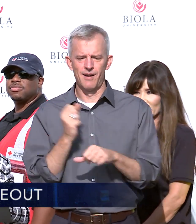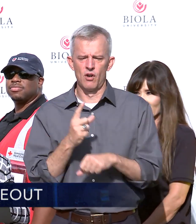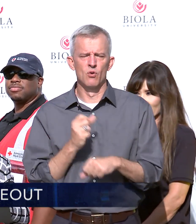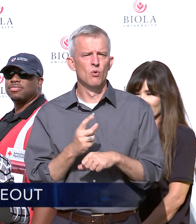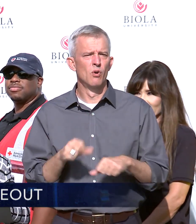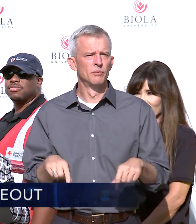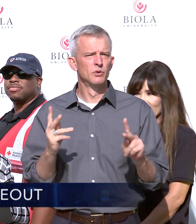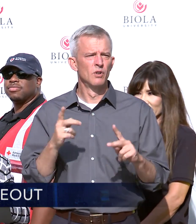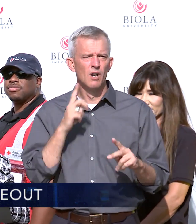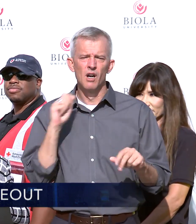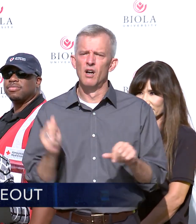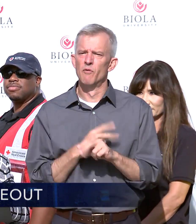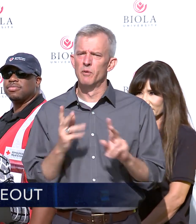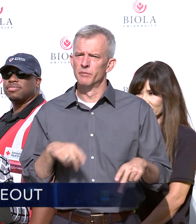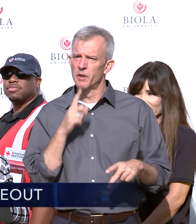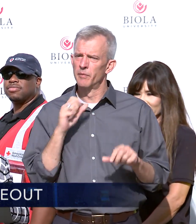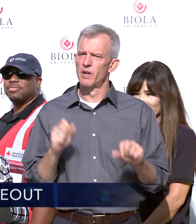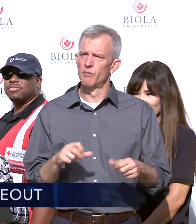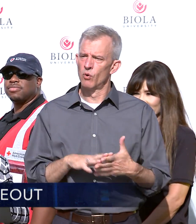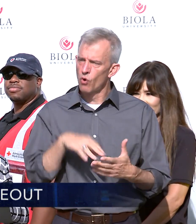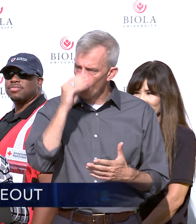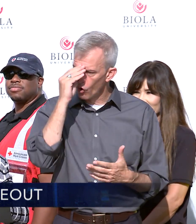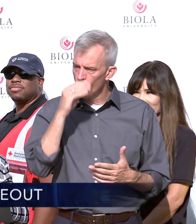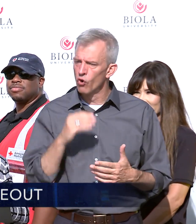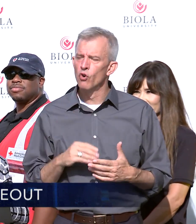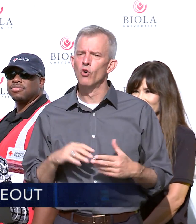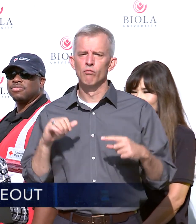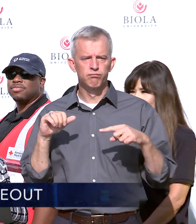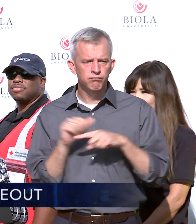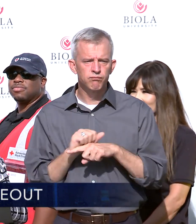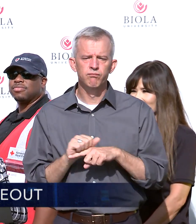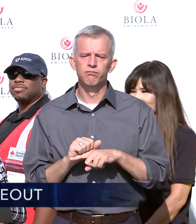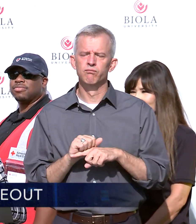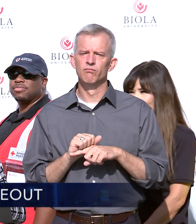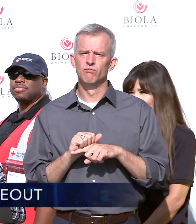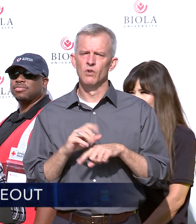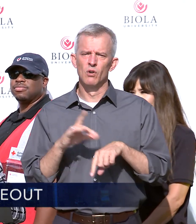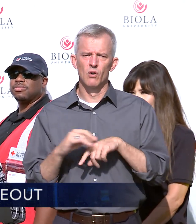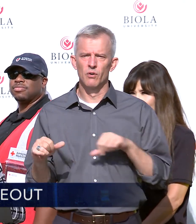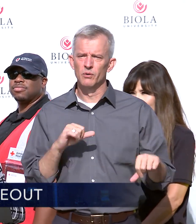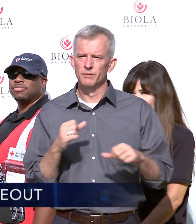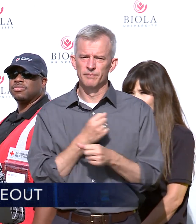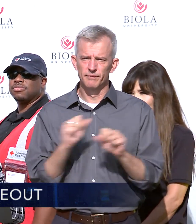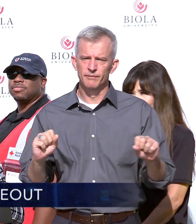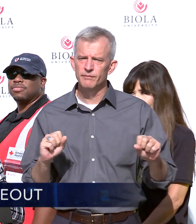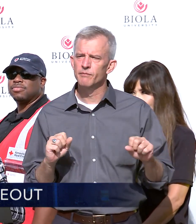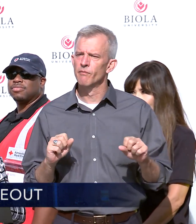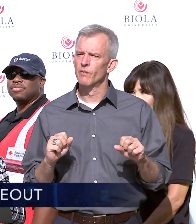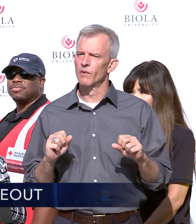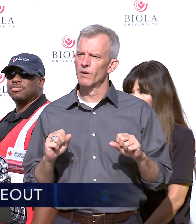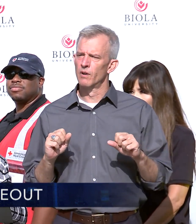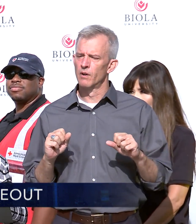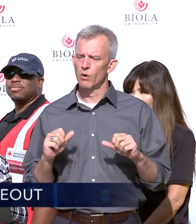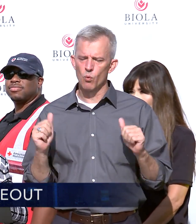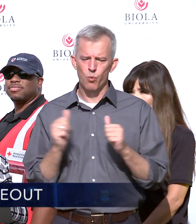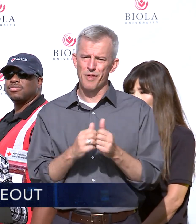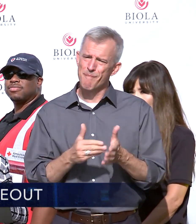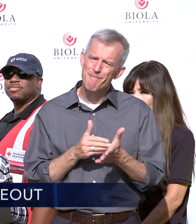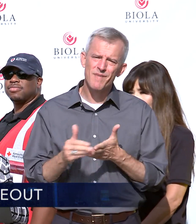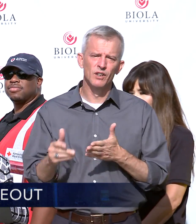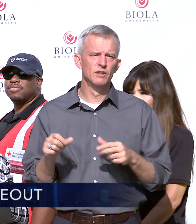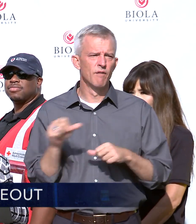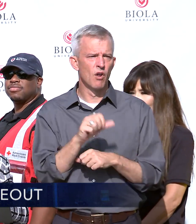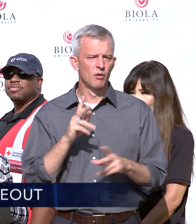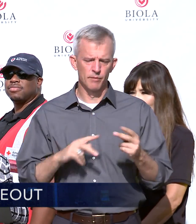opportunity for everybody to be able to learn and practice earthquake safety with millions of other